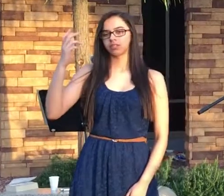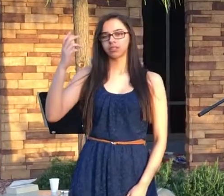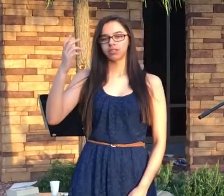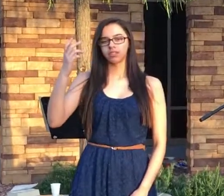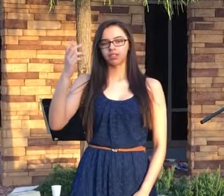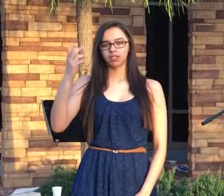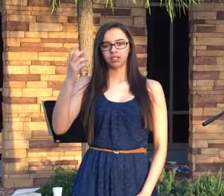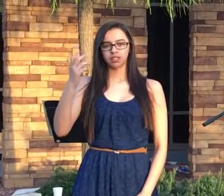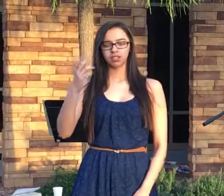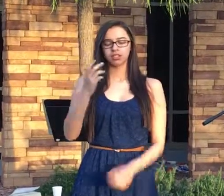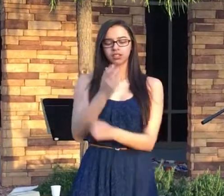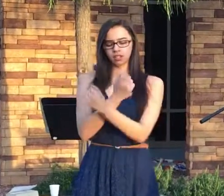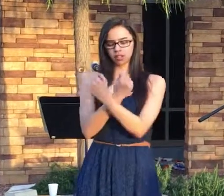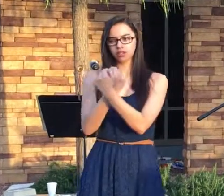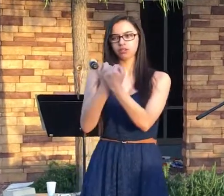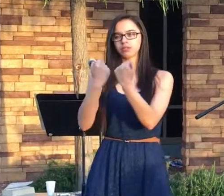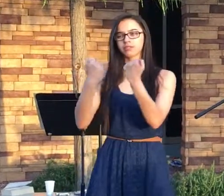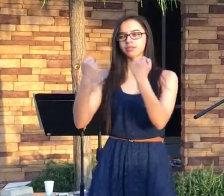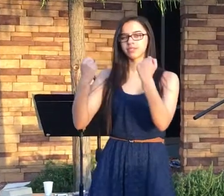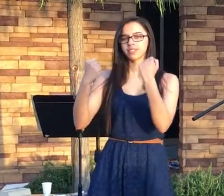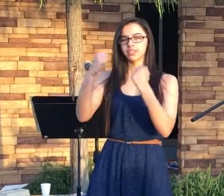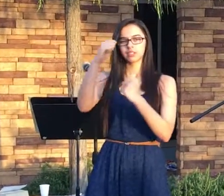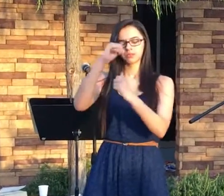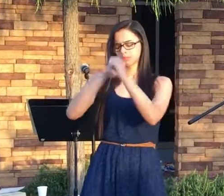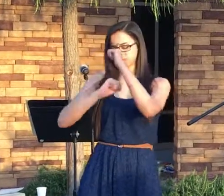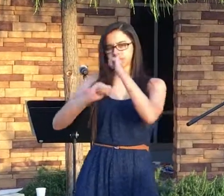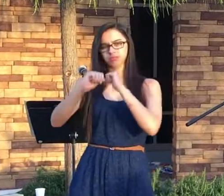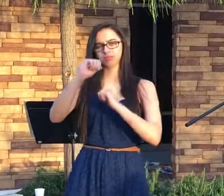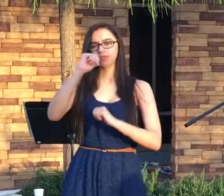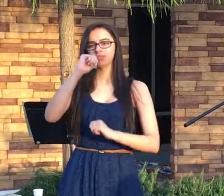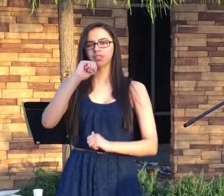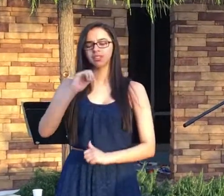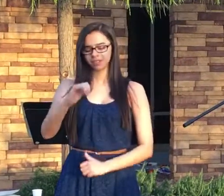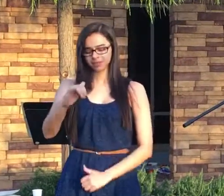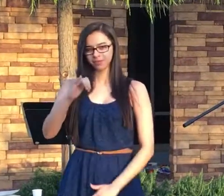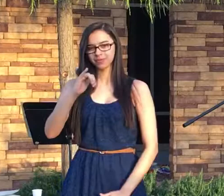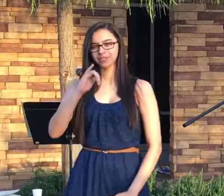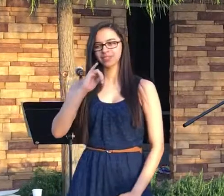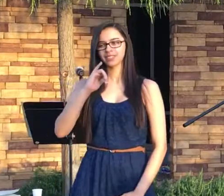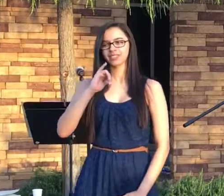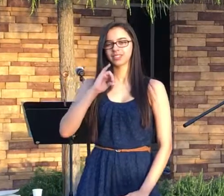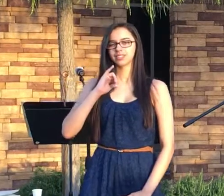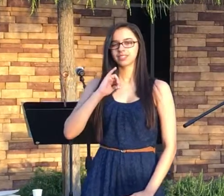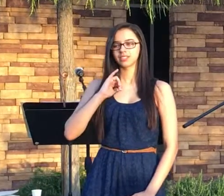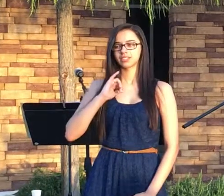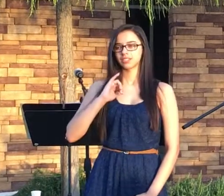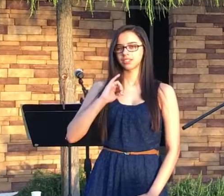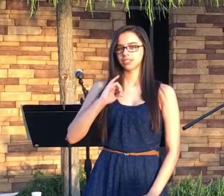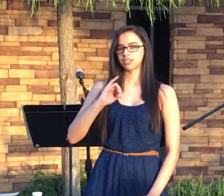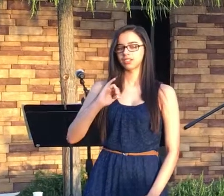that saved a wretch like me.